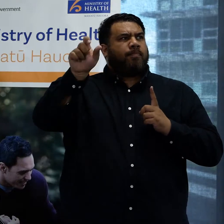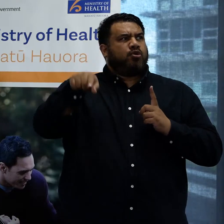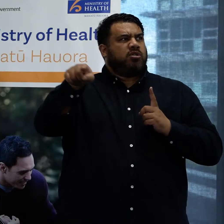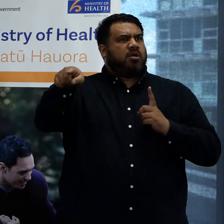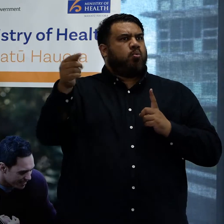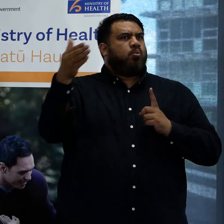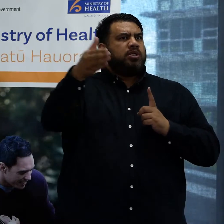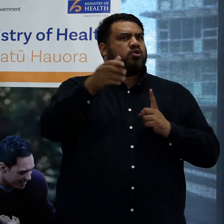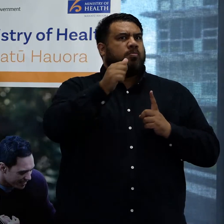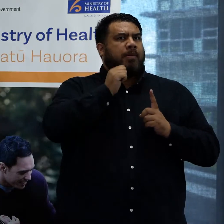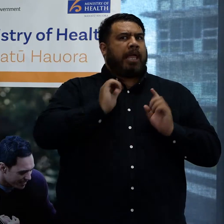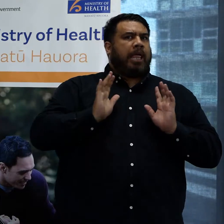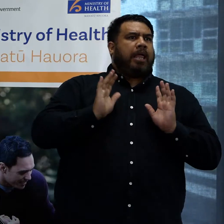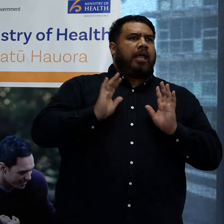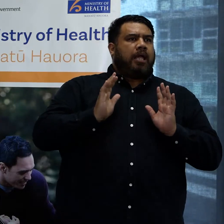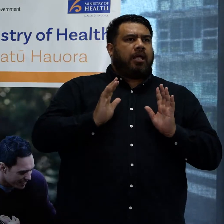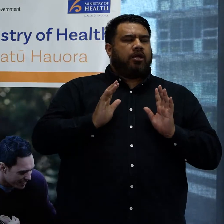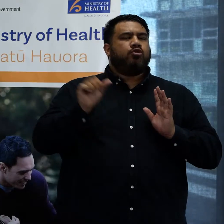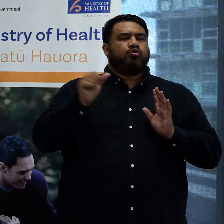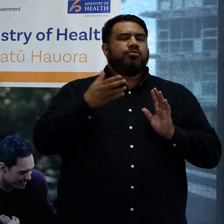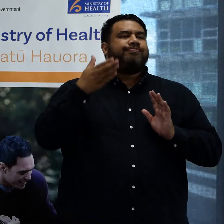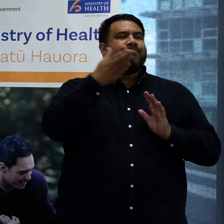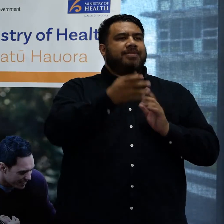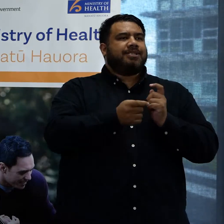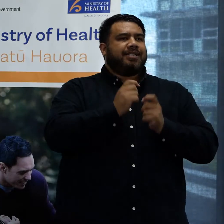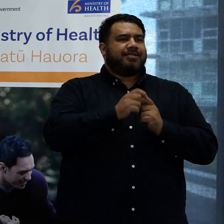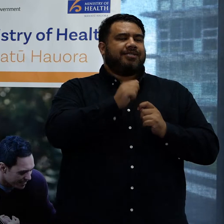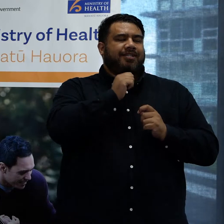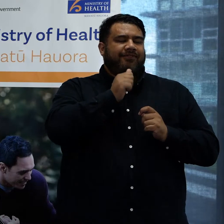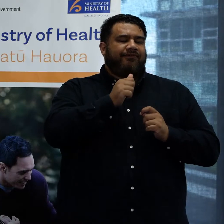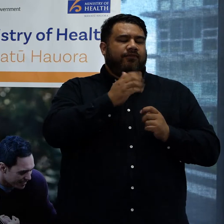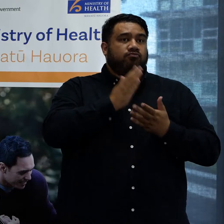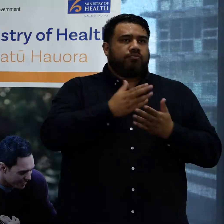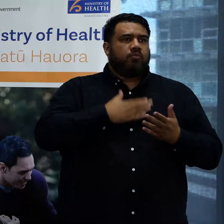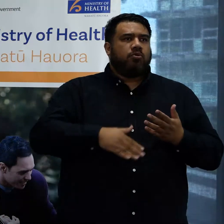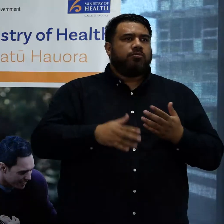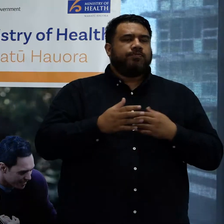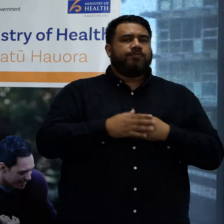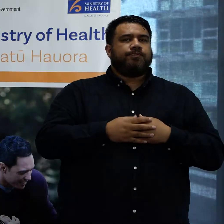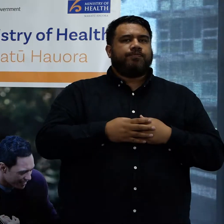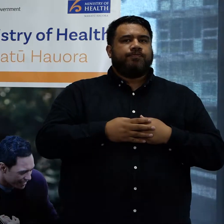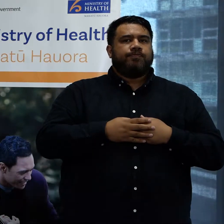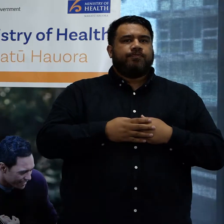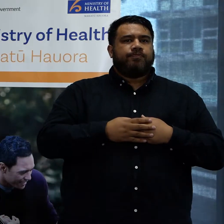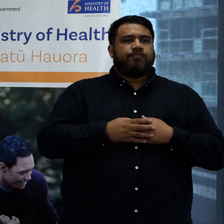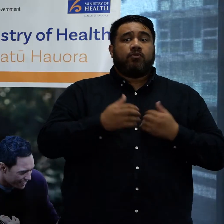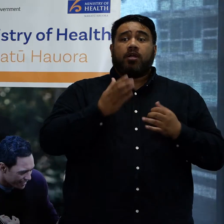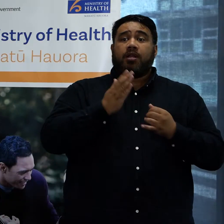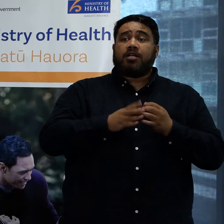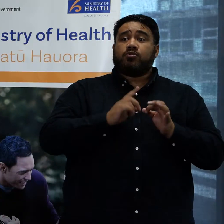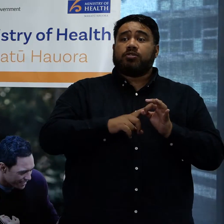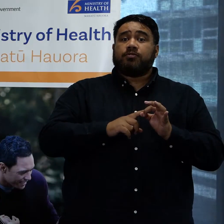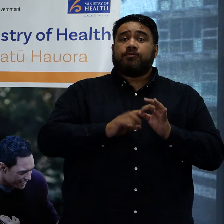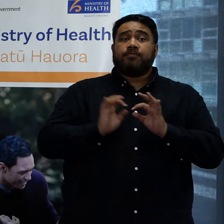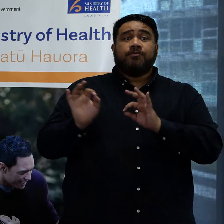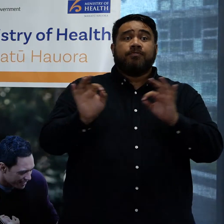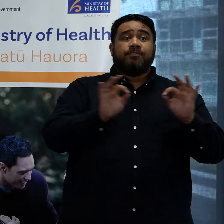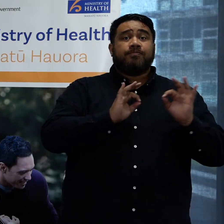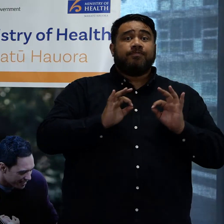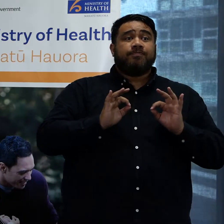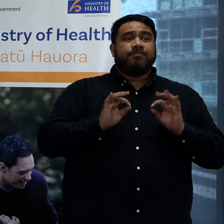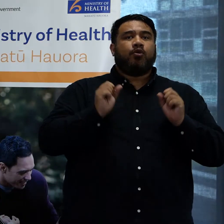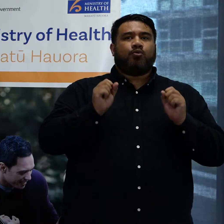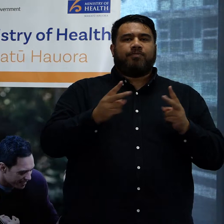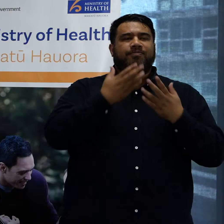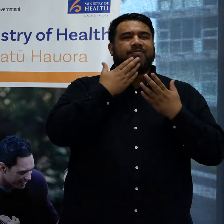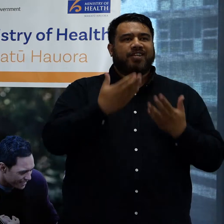pub that night, then yes, they should go and get a test. That pop-up is there and operating today. Final questions? If not,